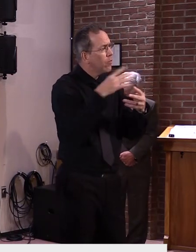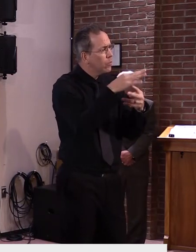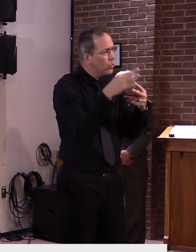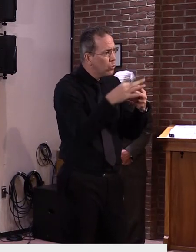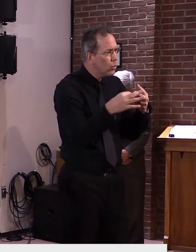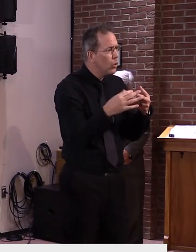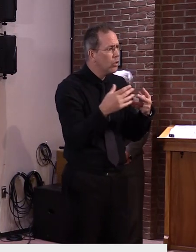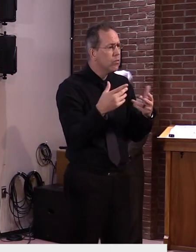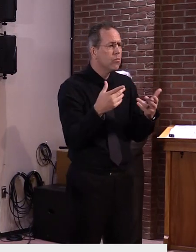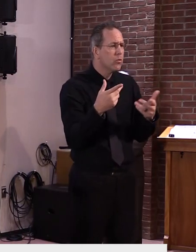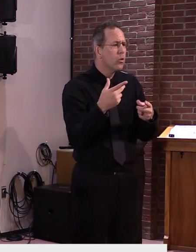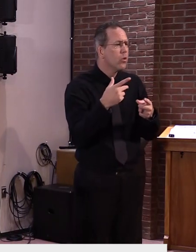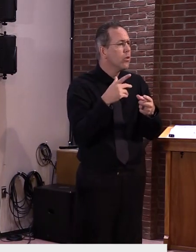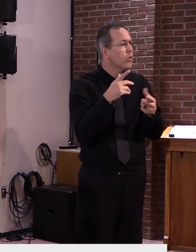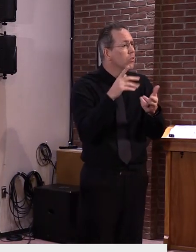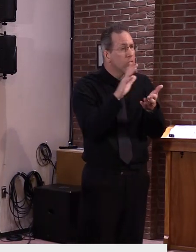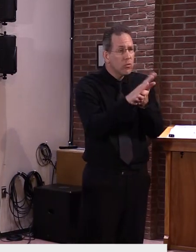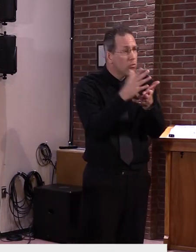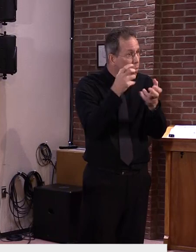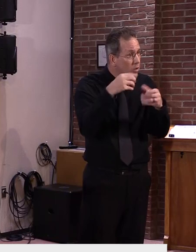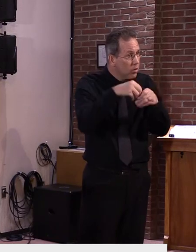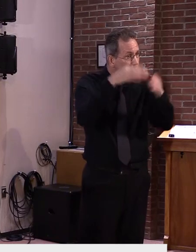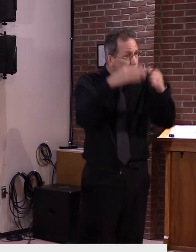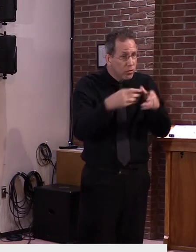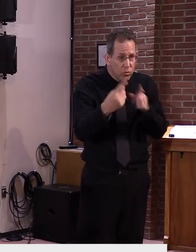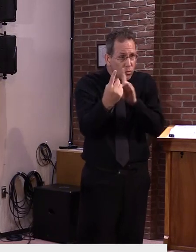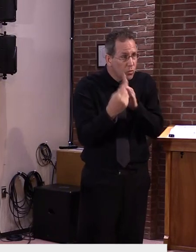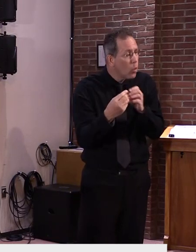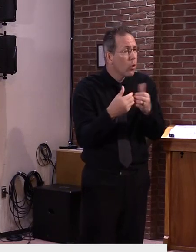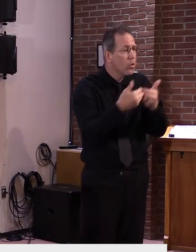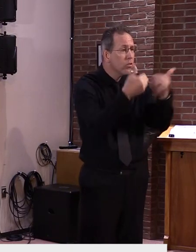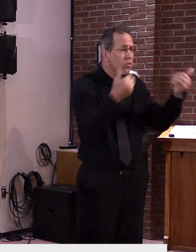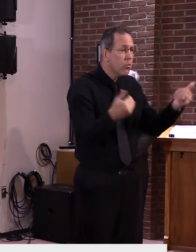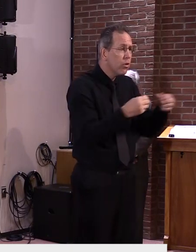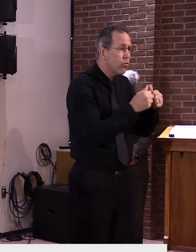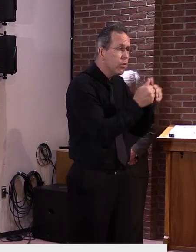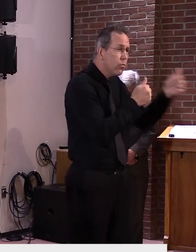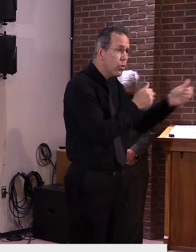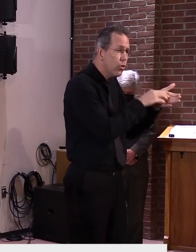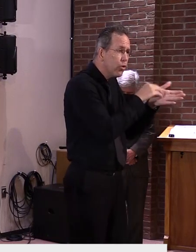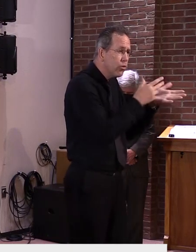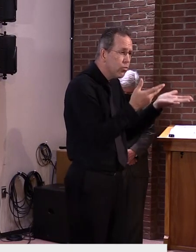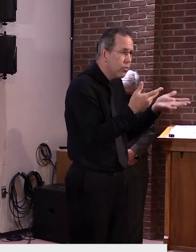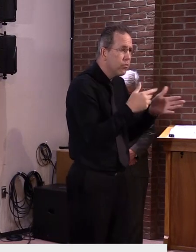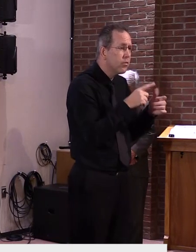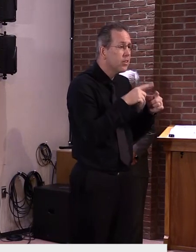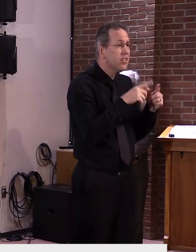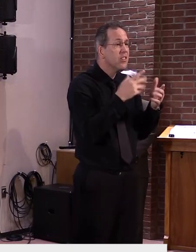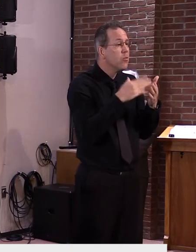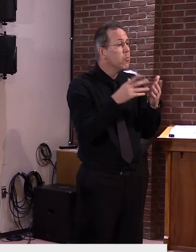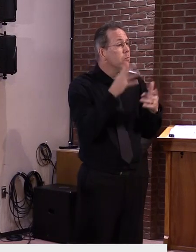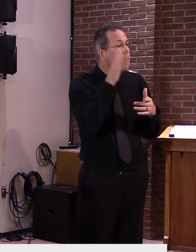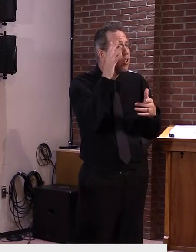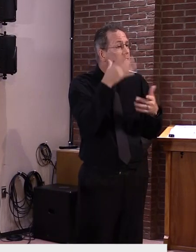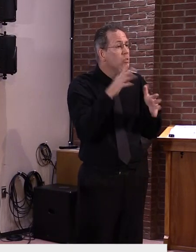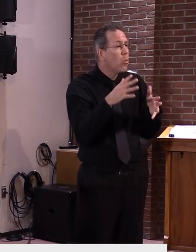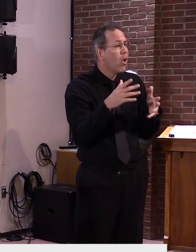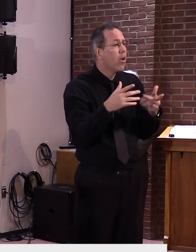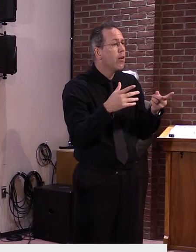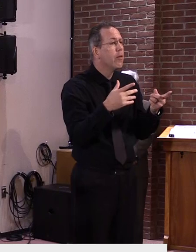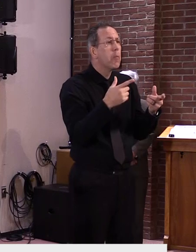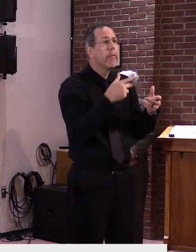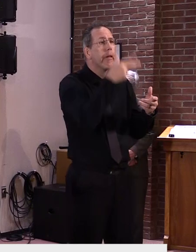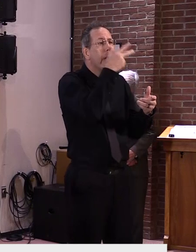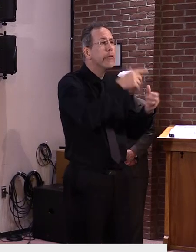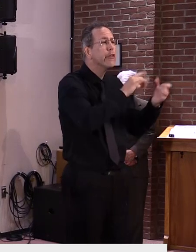and we have been working very diligently with the Department of Public Service to address the sort of last mile issue. But those are considerations that